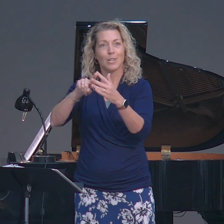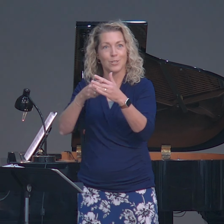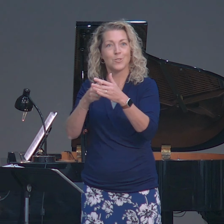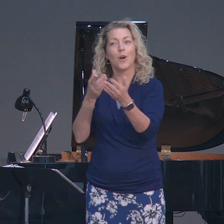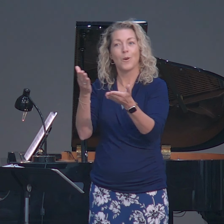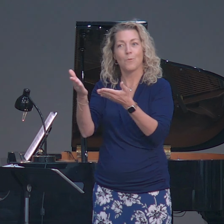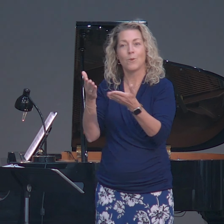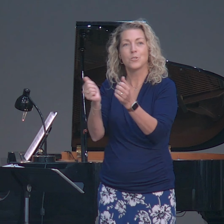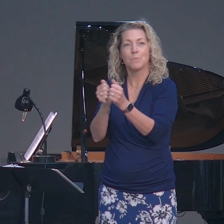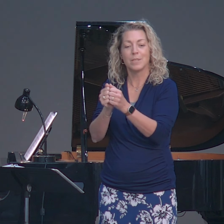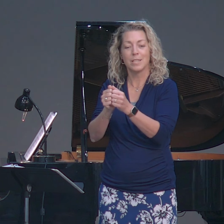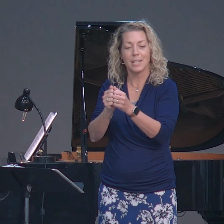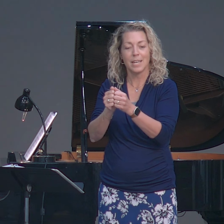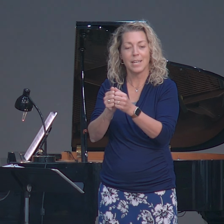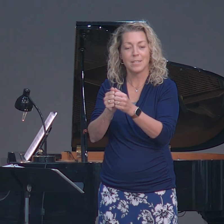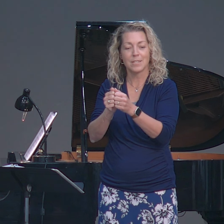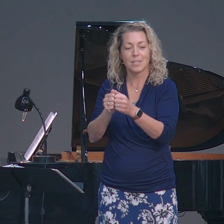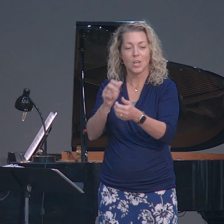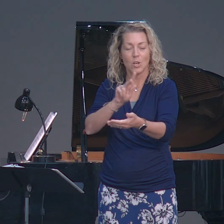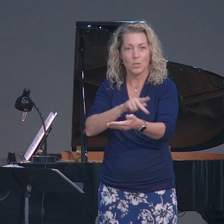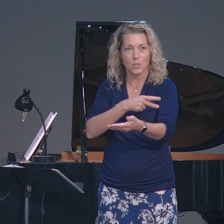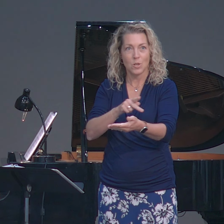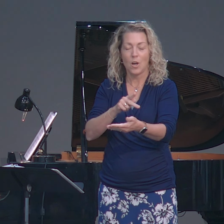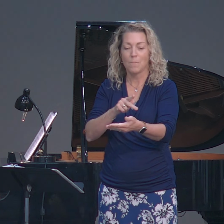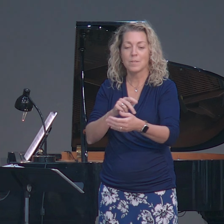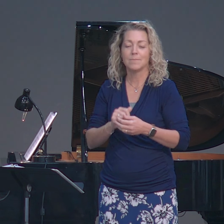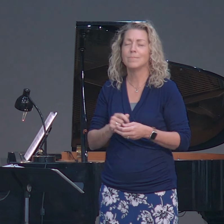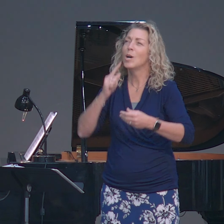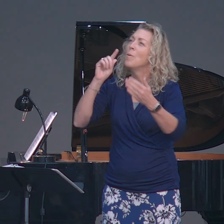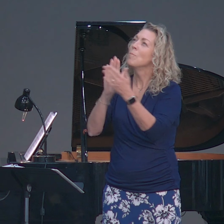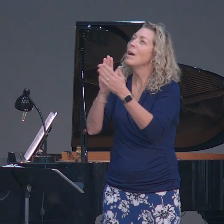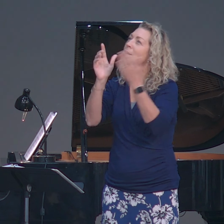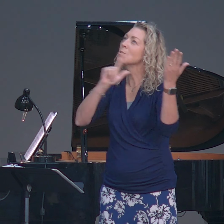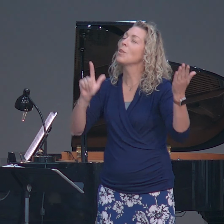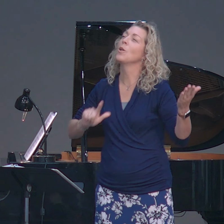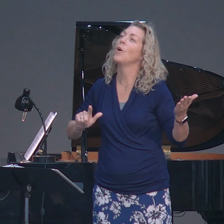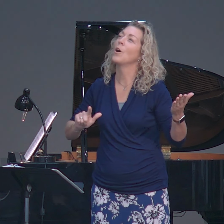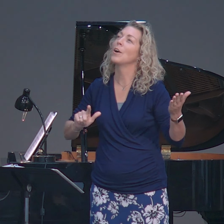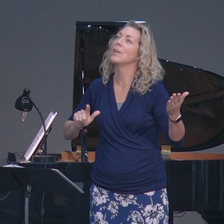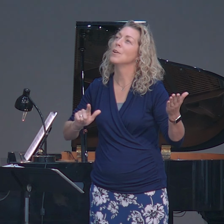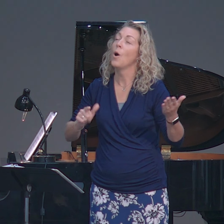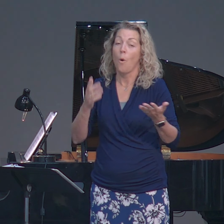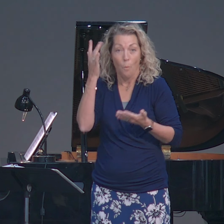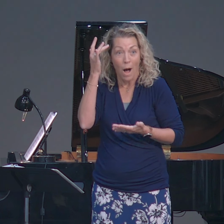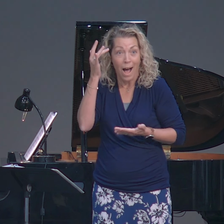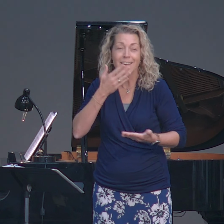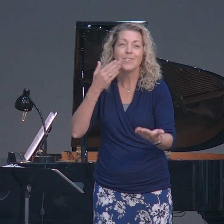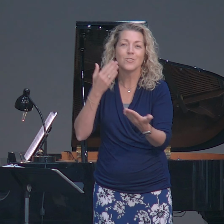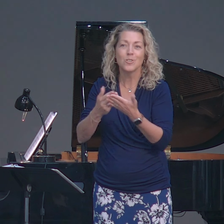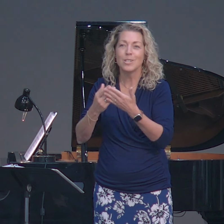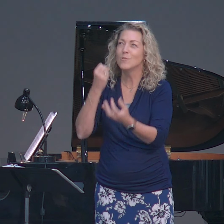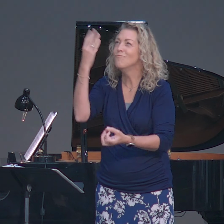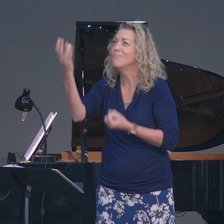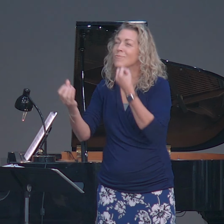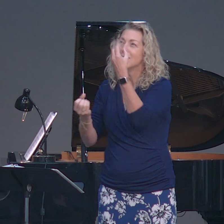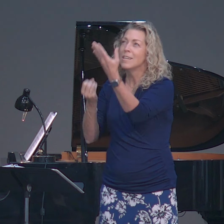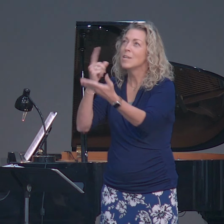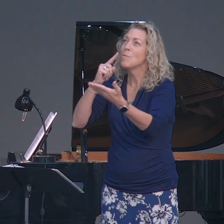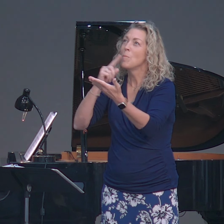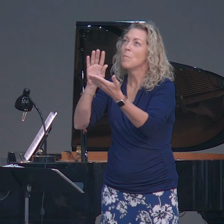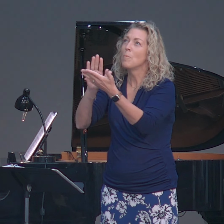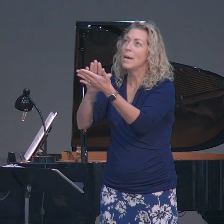with these words from Psalm 147:1. Praise the Lord, for it is good to sing praises to our God, for